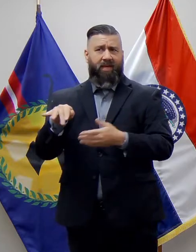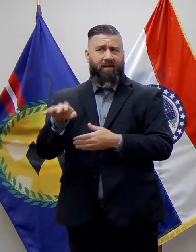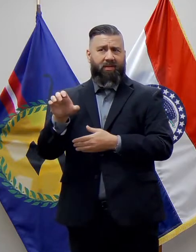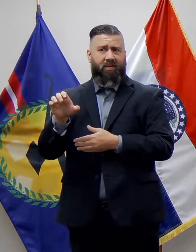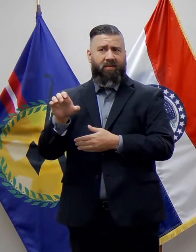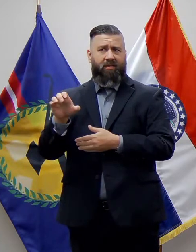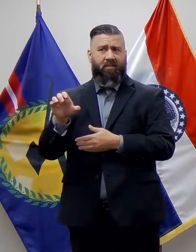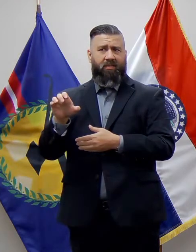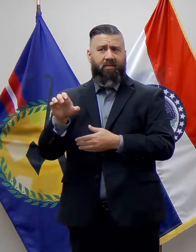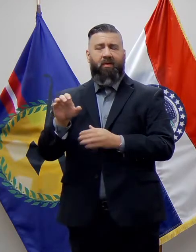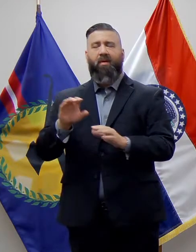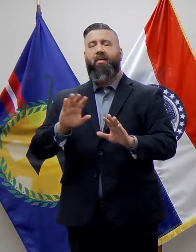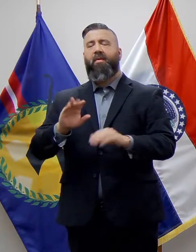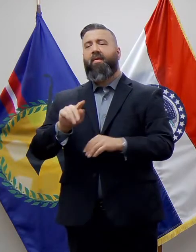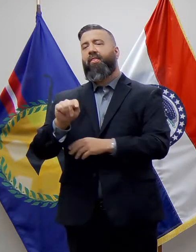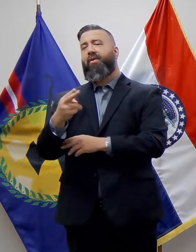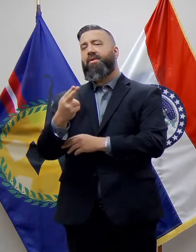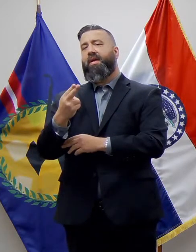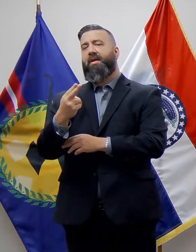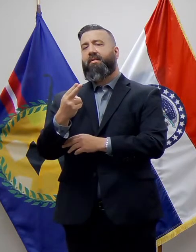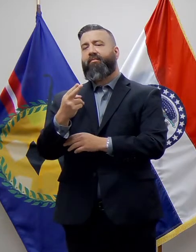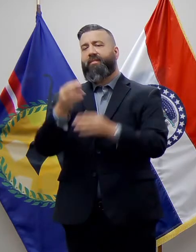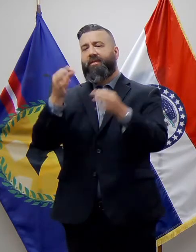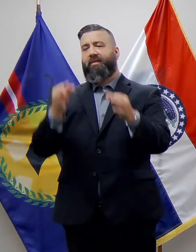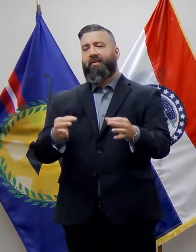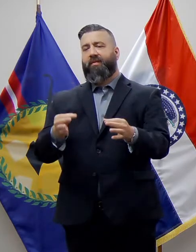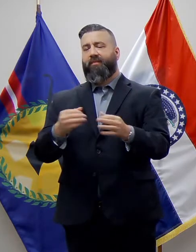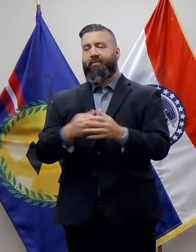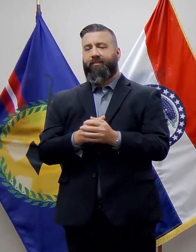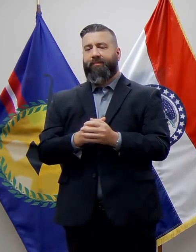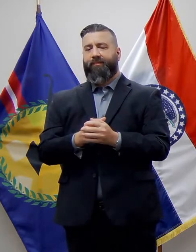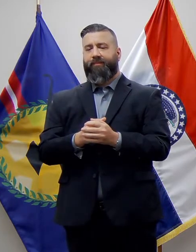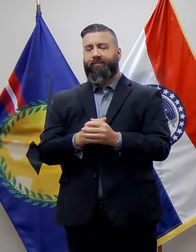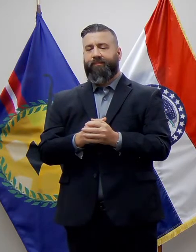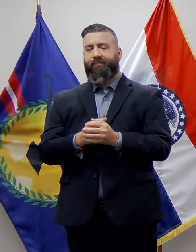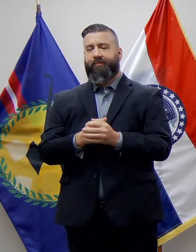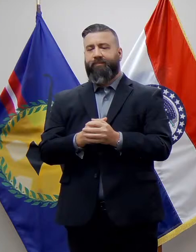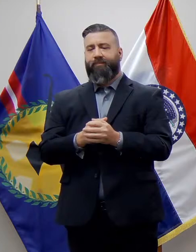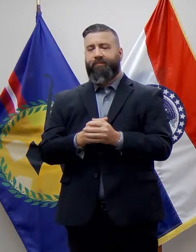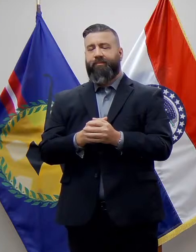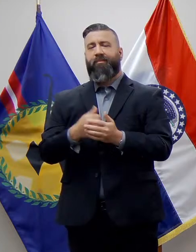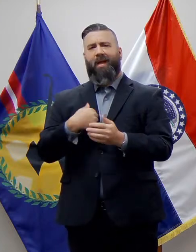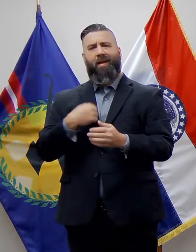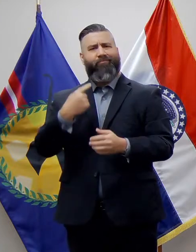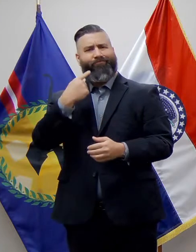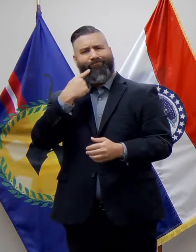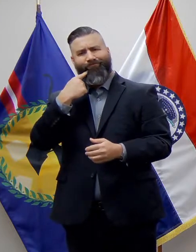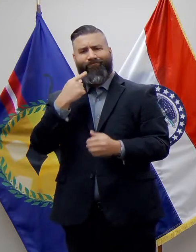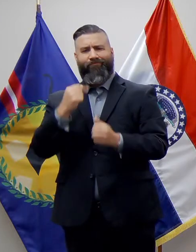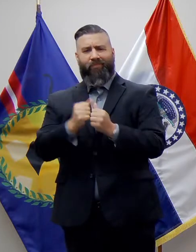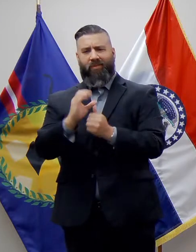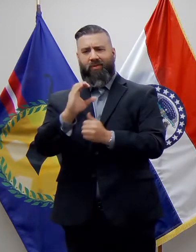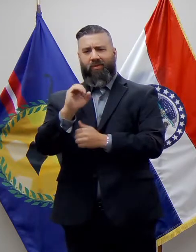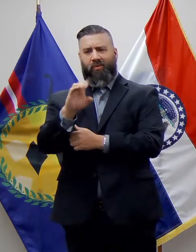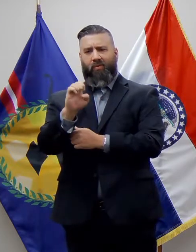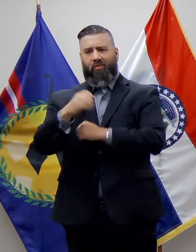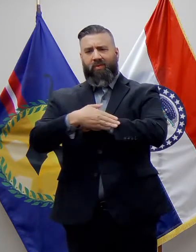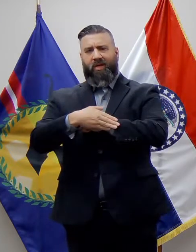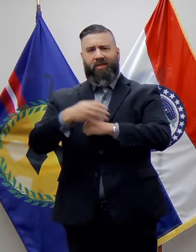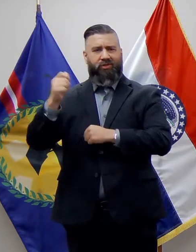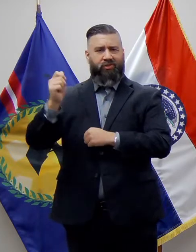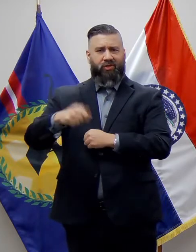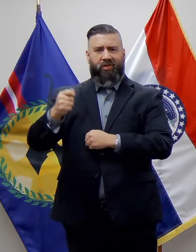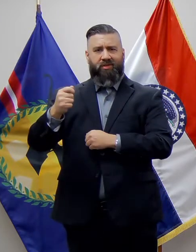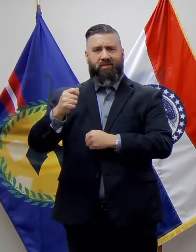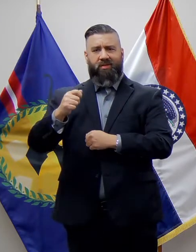pandemic? The Thursday ruling. I'm disappointed with the Cole County judge that wiped out